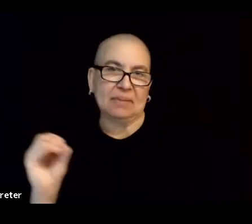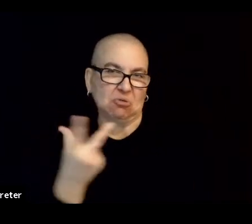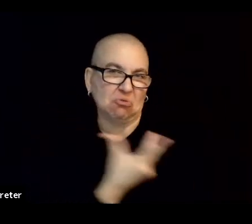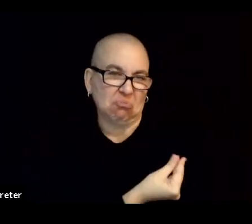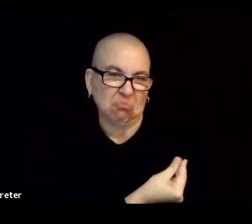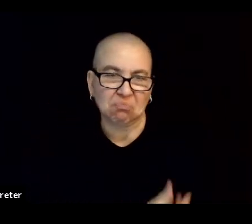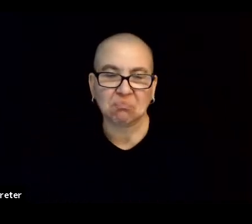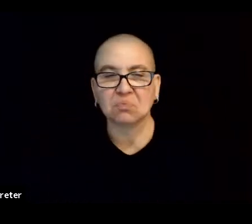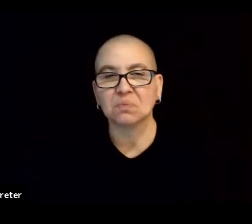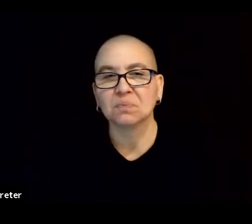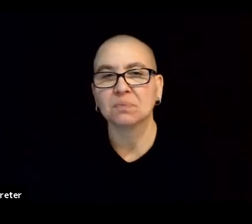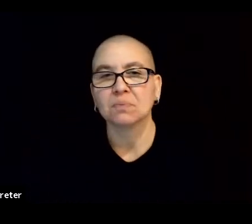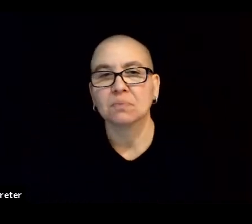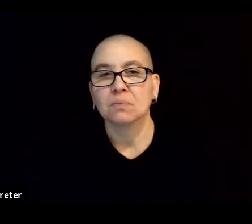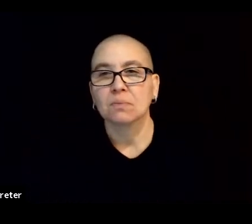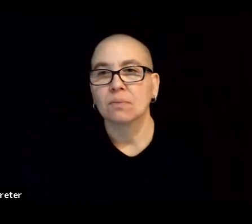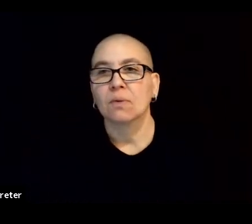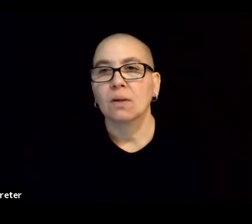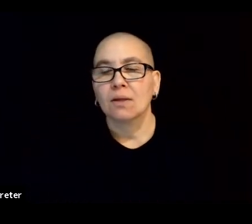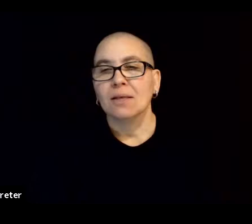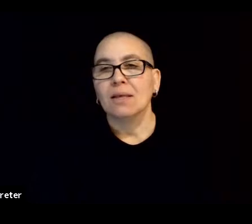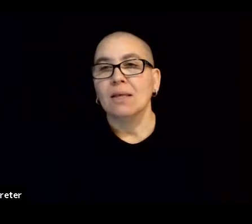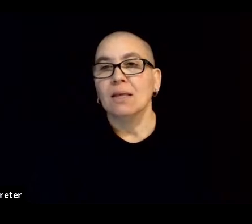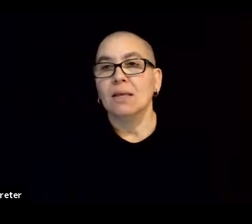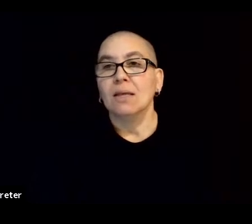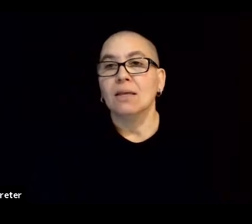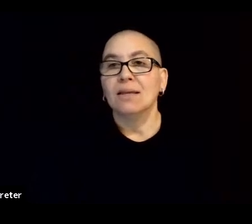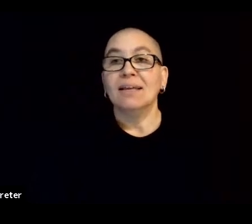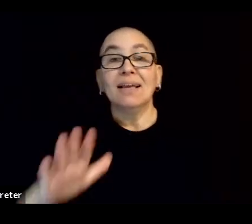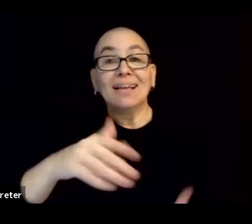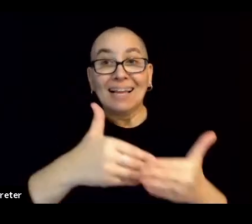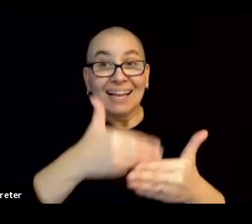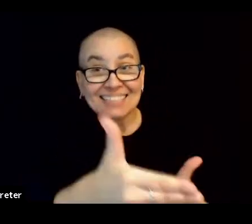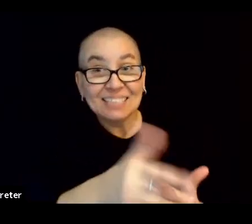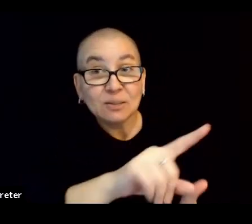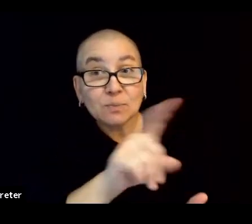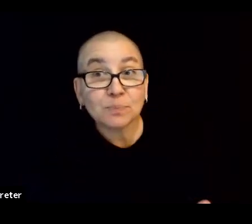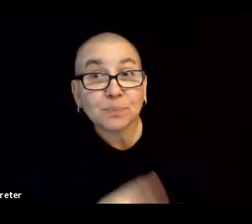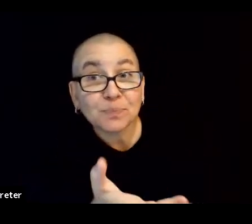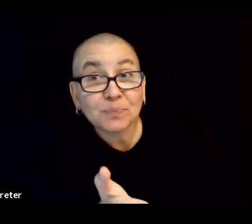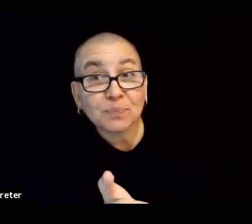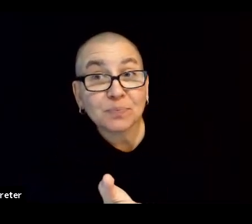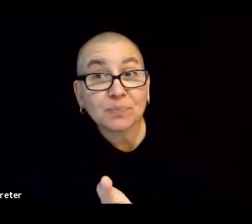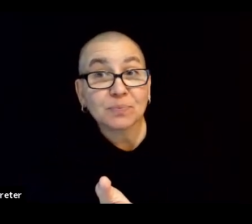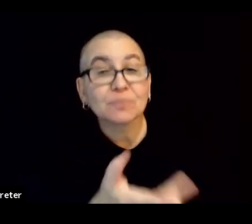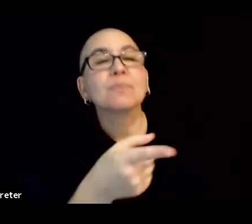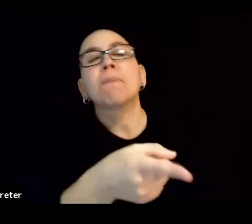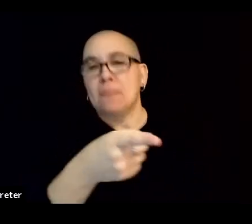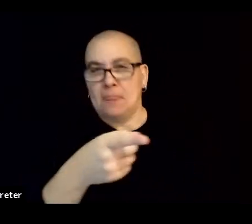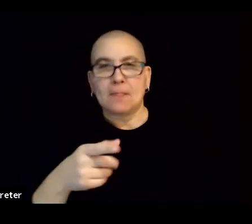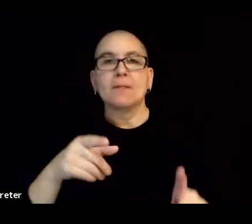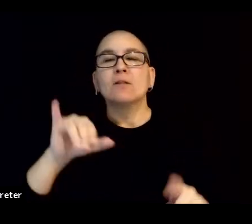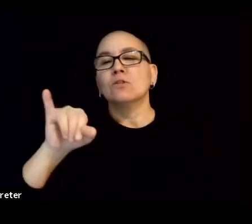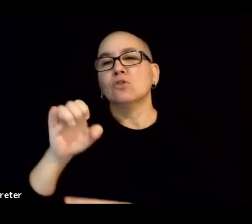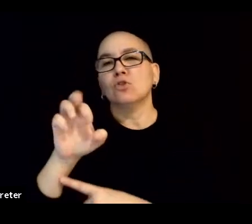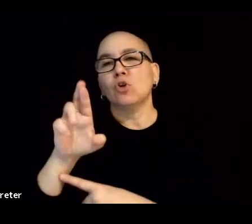Your next question comes from the line of Mr. Jeremy Olson of the Star Tribune. The line is open. You may ask your